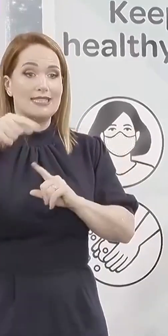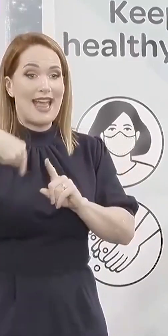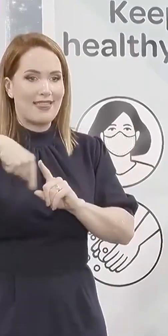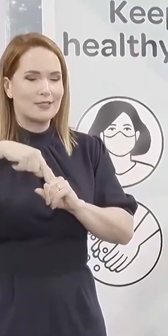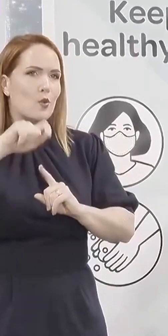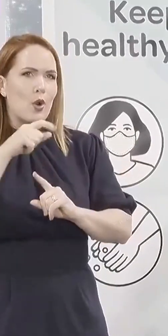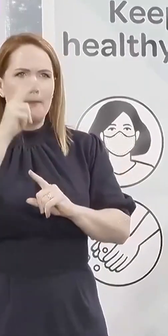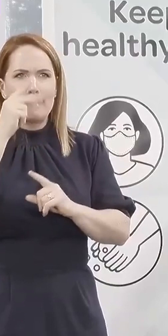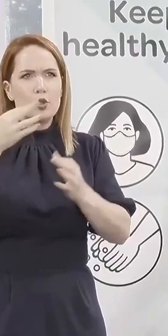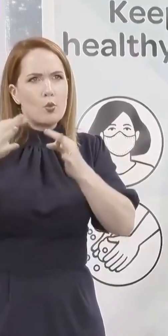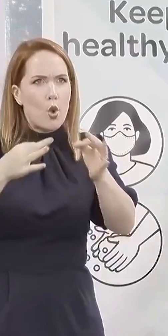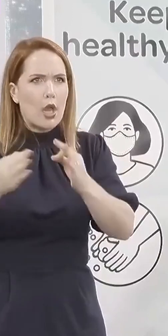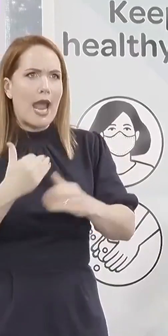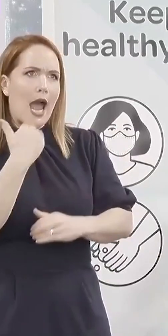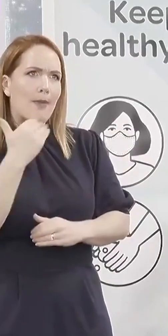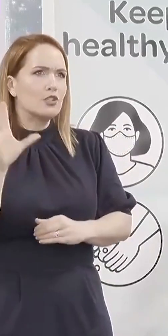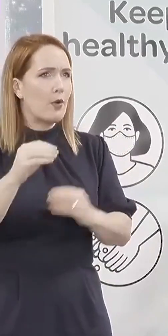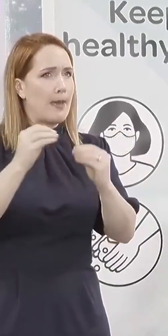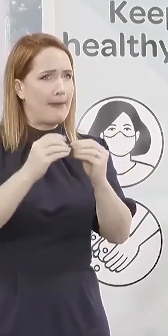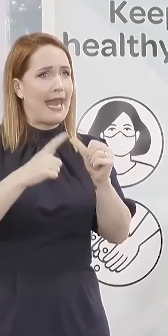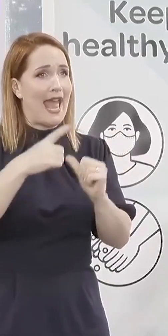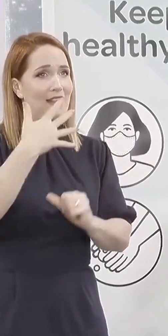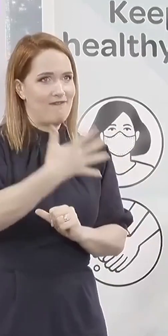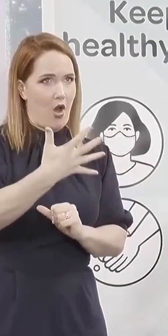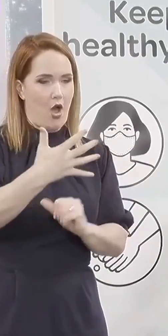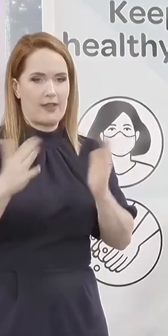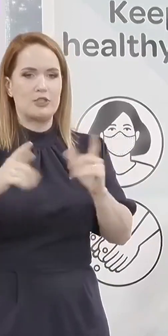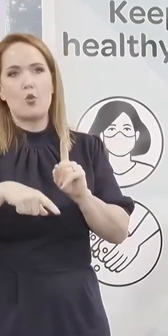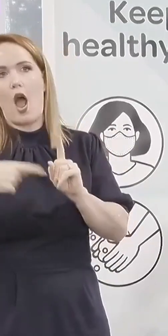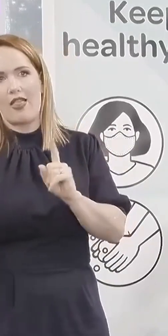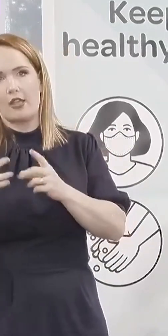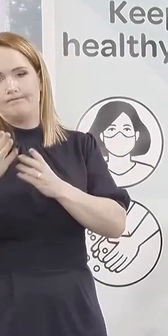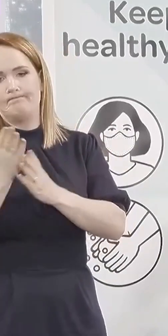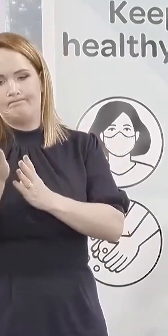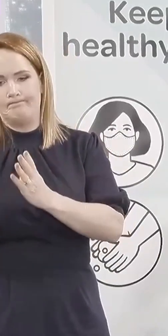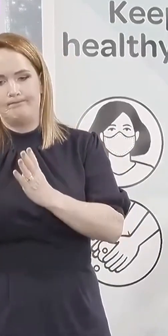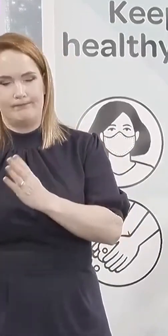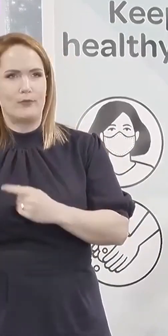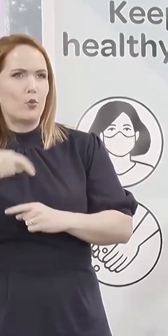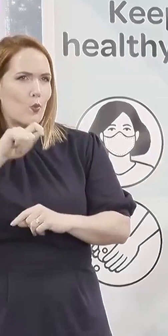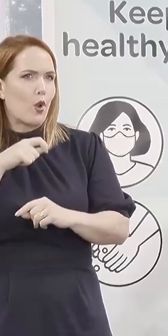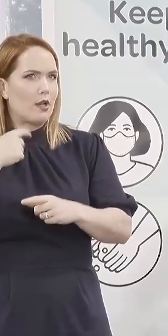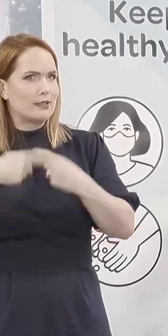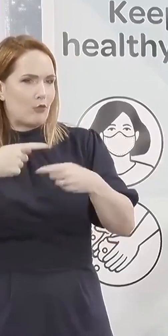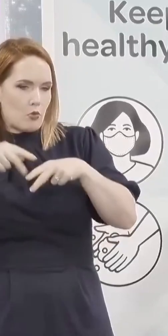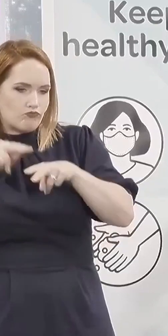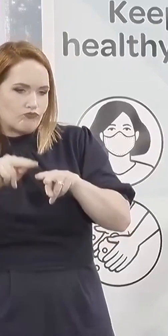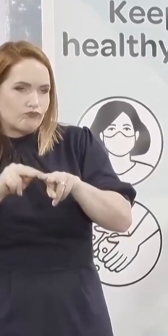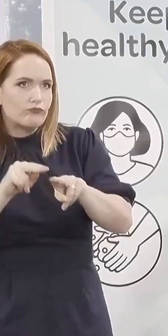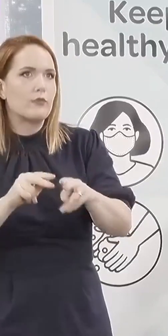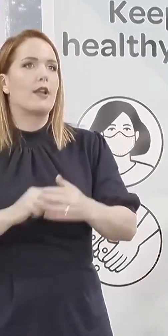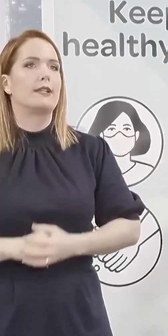of cases are that are due to the BA5, but we're fully expecting that will have increased and will continue to do so. This is